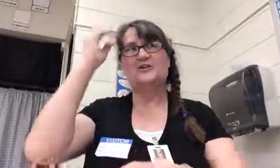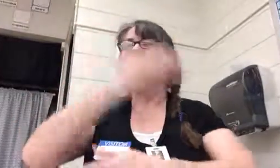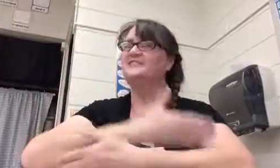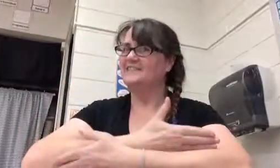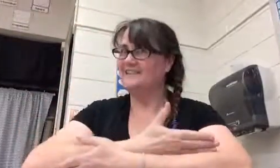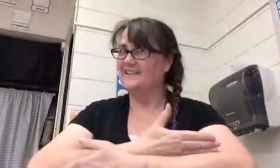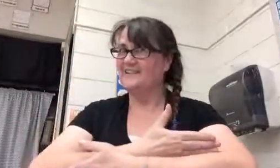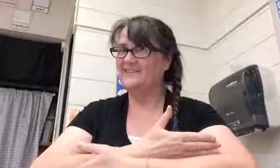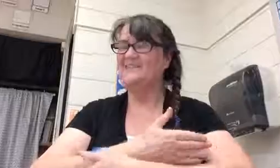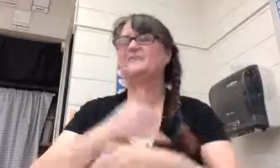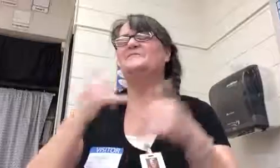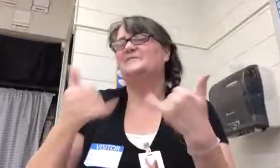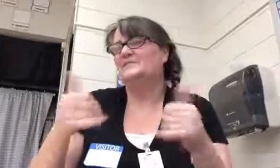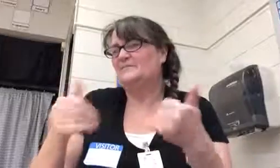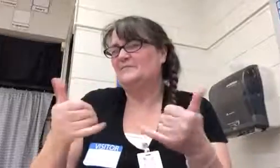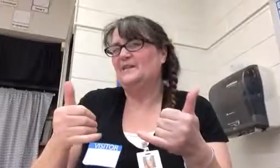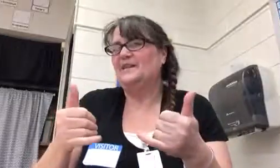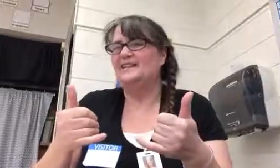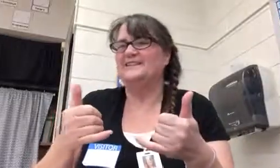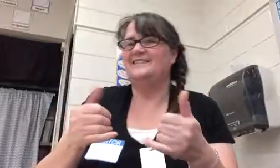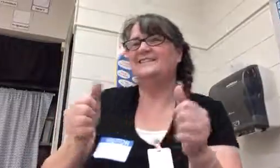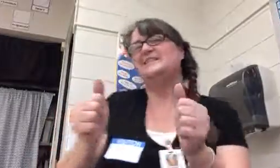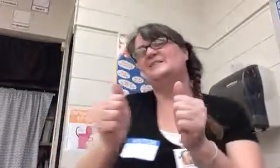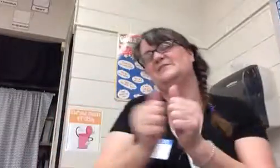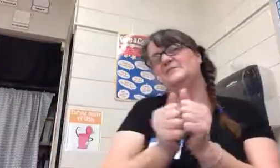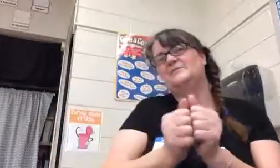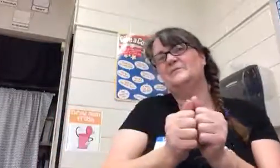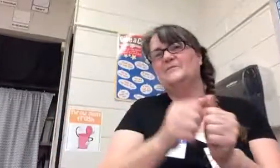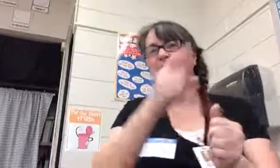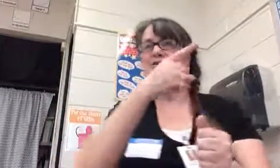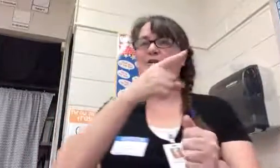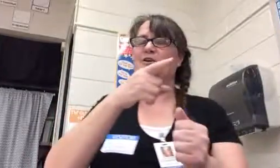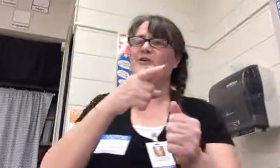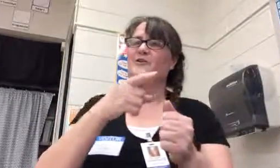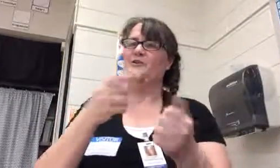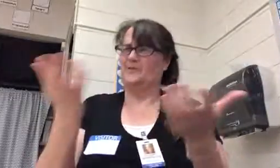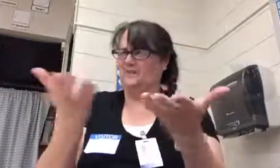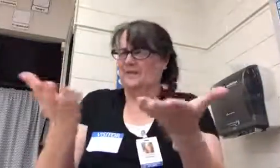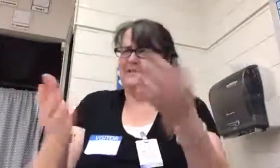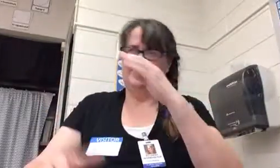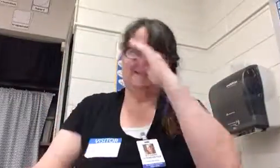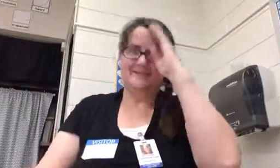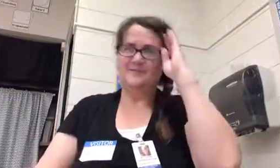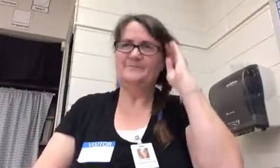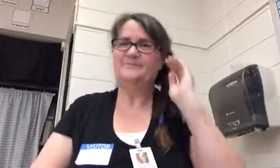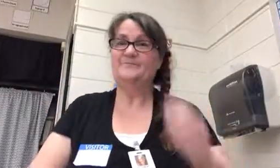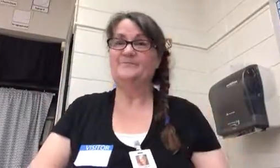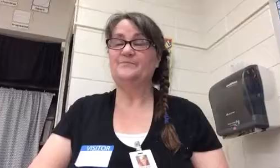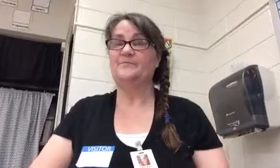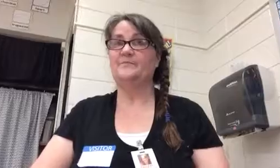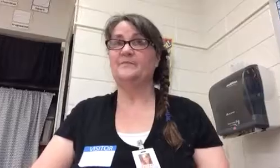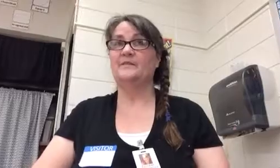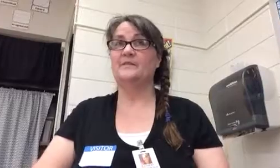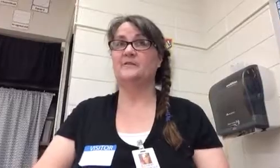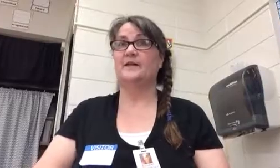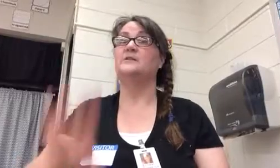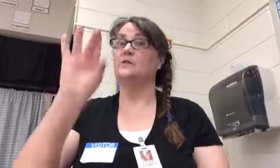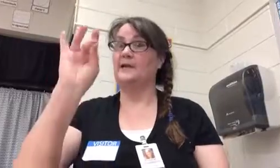planning. Yeah. And we were here for his birthday party. Okay, yesterday was the 85th. So today